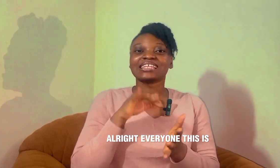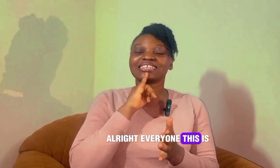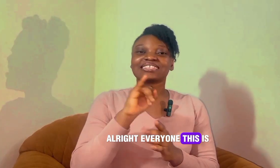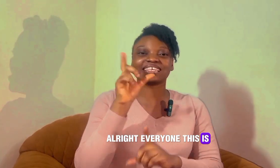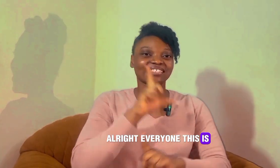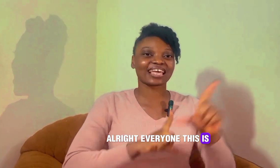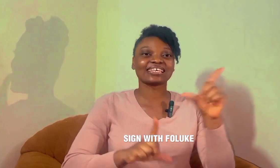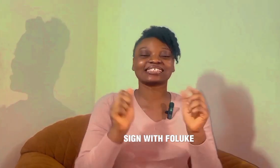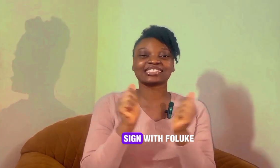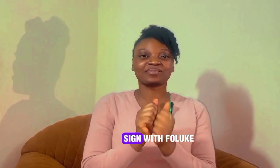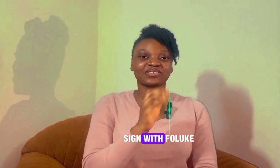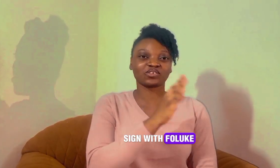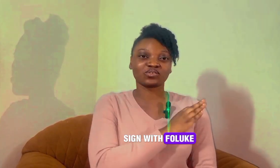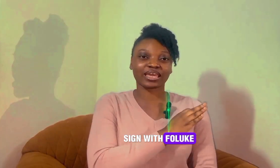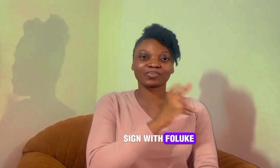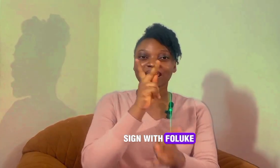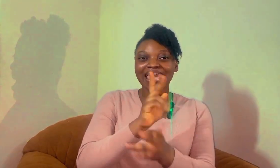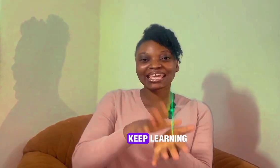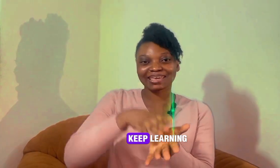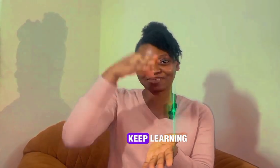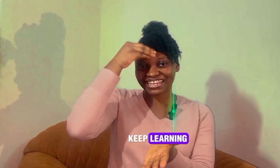This is Sign with Foluke. Keep